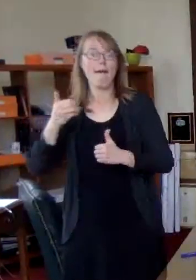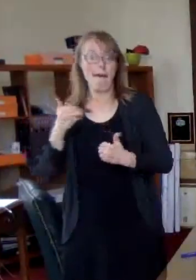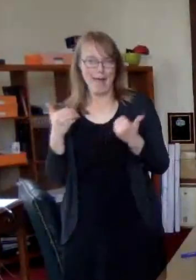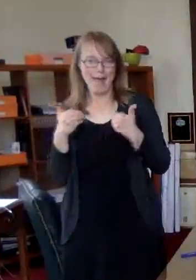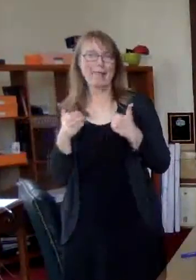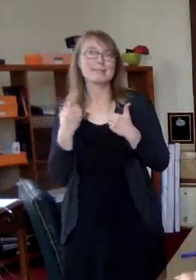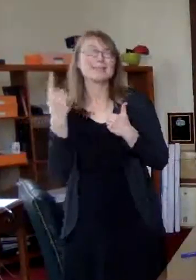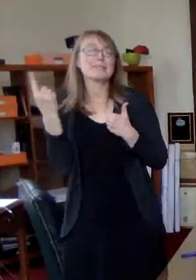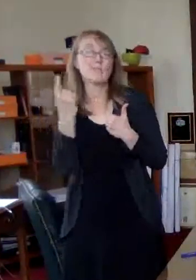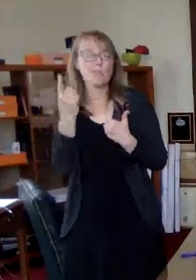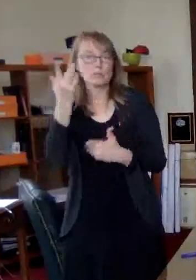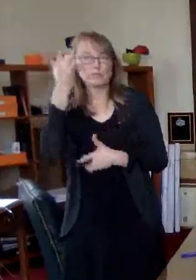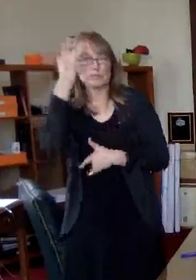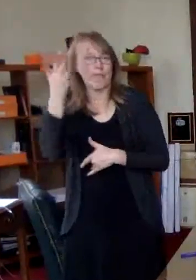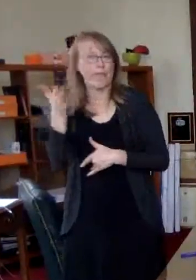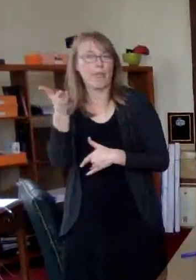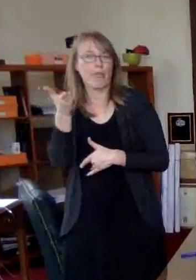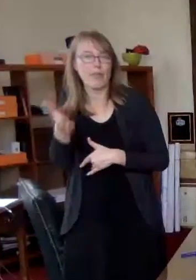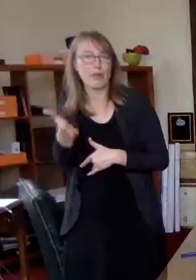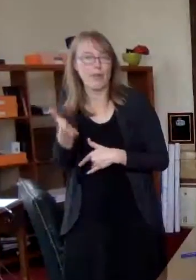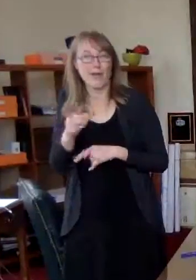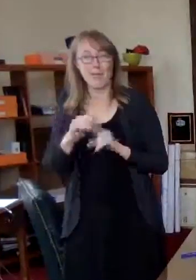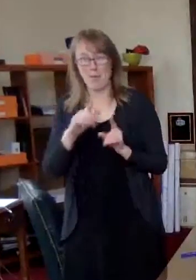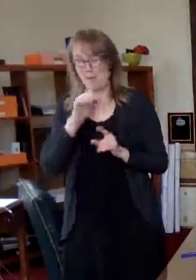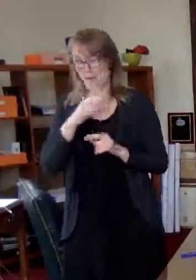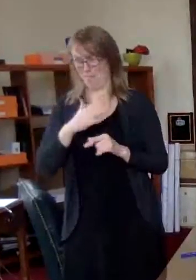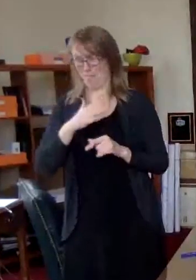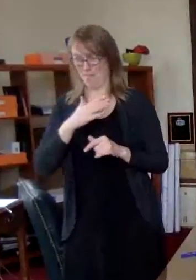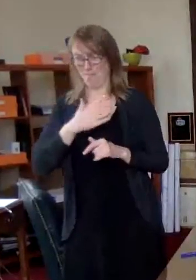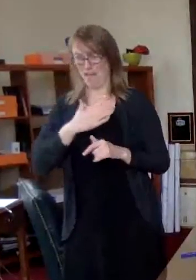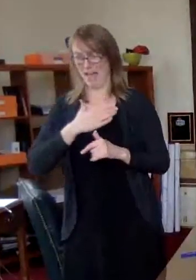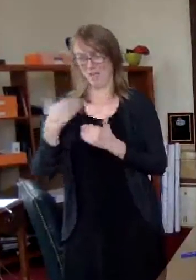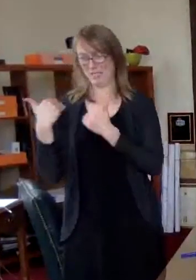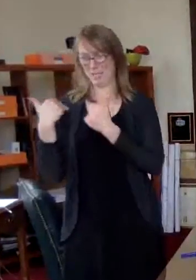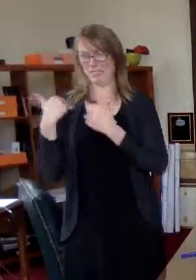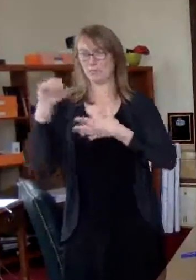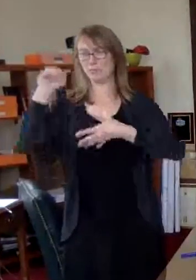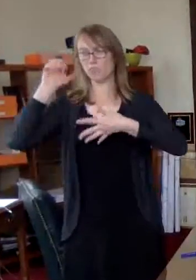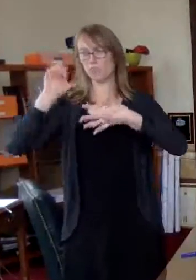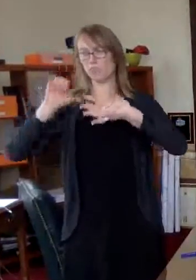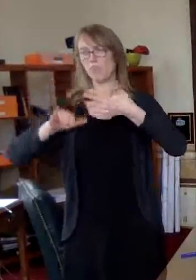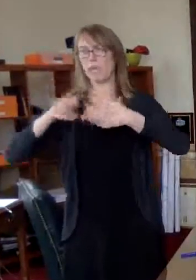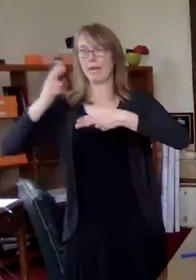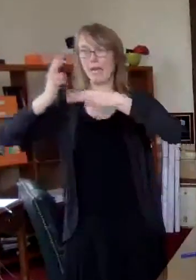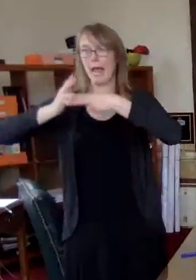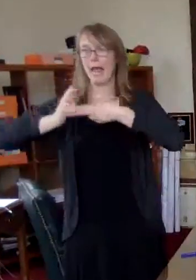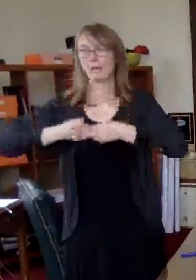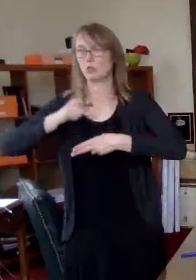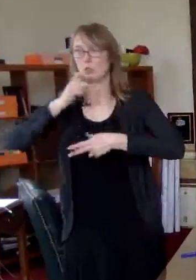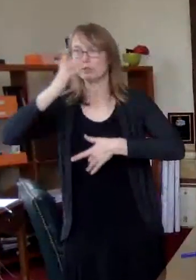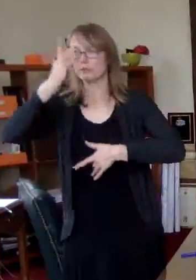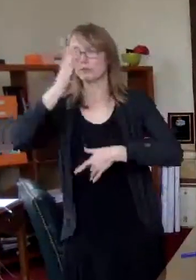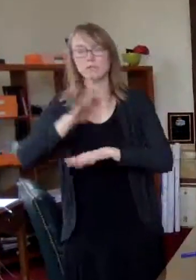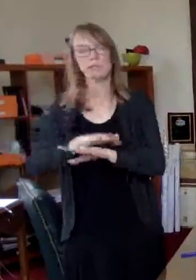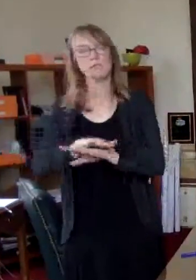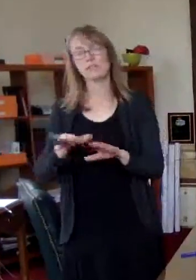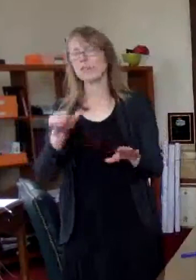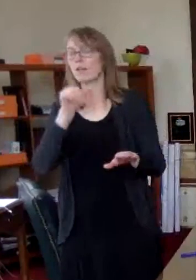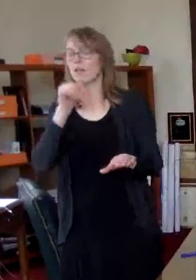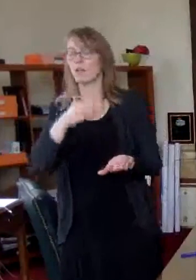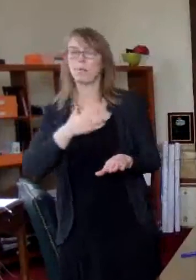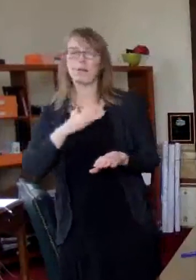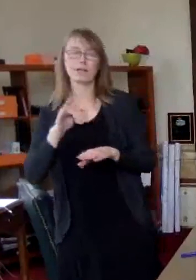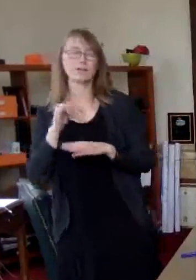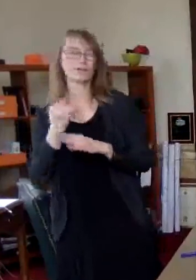for you of the people who have tested positive. I think that would be an incredible invasion of their privacy. And I know you want to know, and I know the